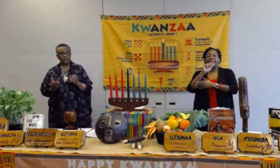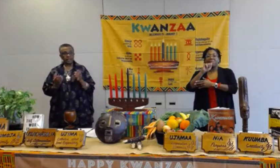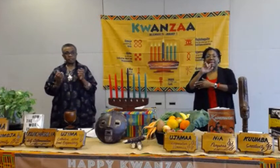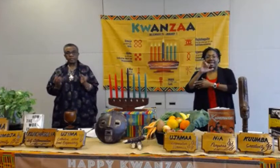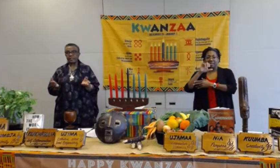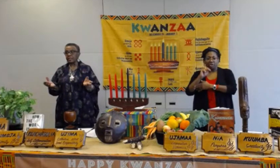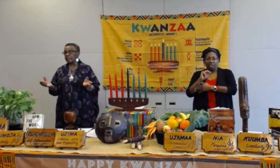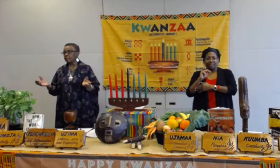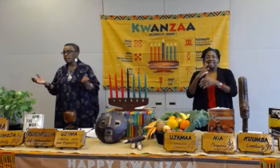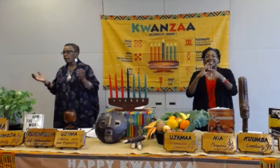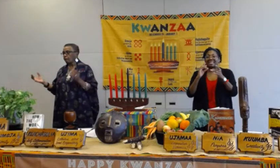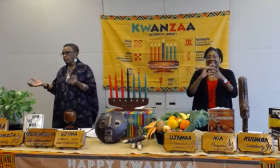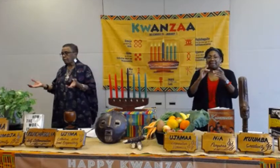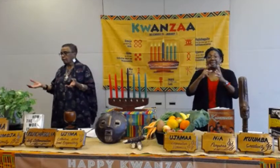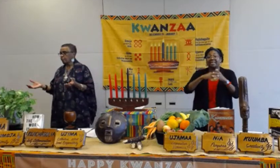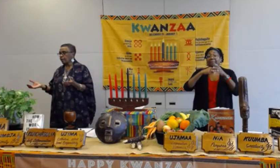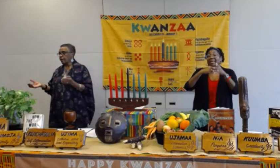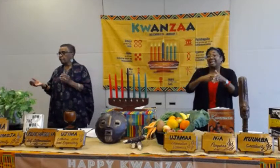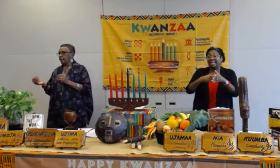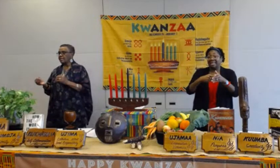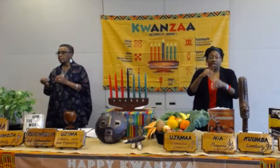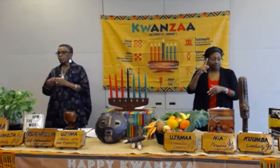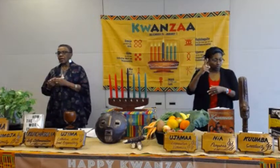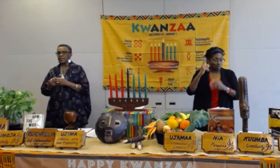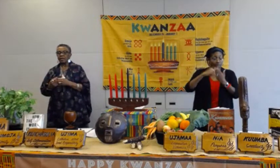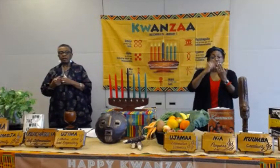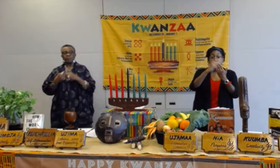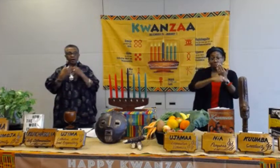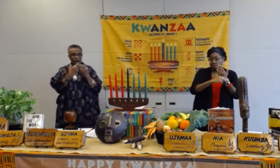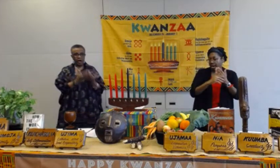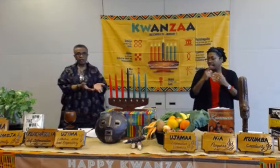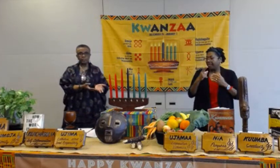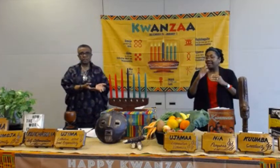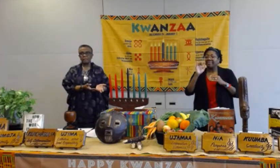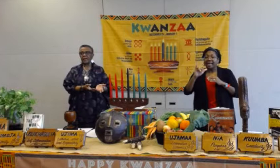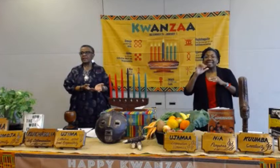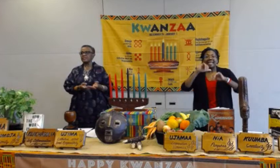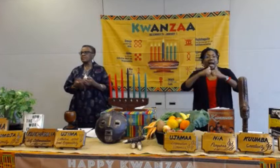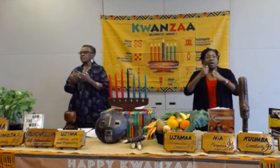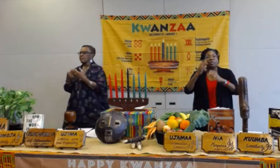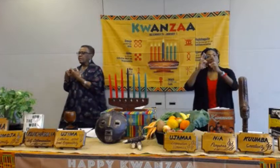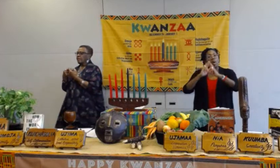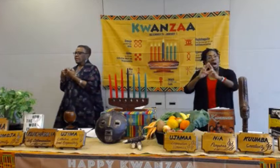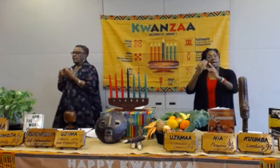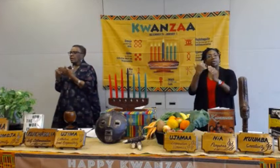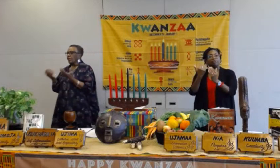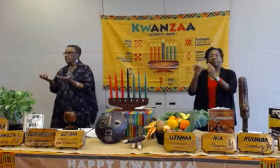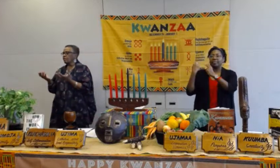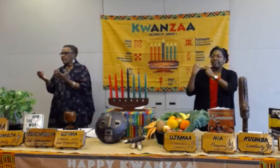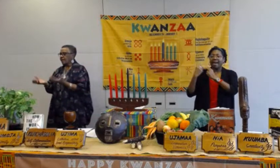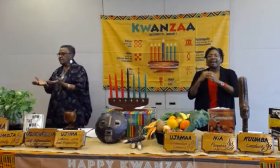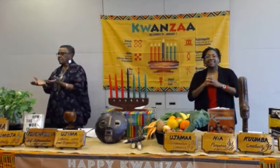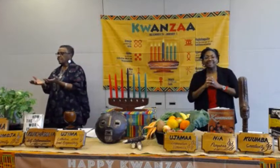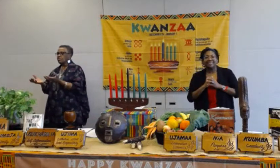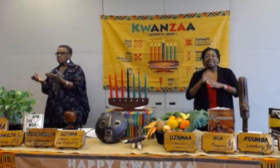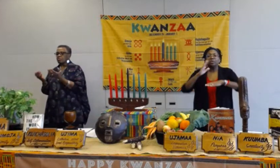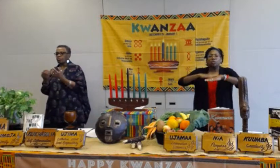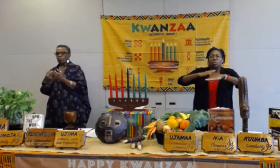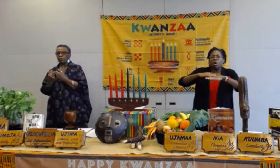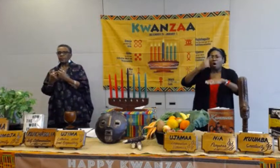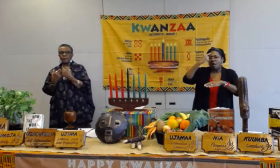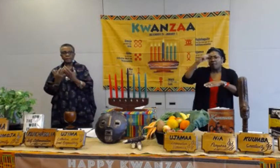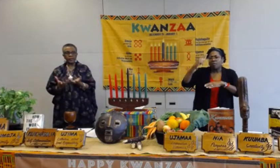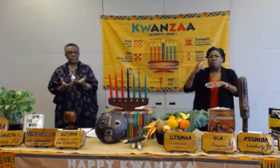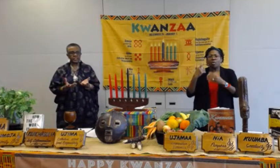is offered at the beginning of your program as a way of honoring the past, calling on the